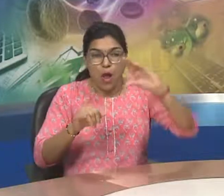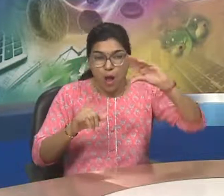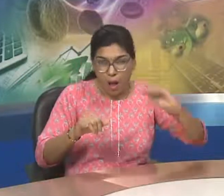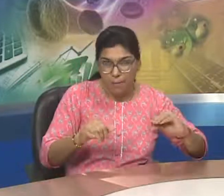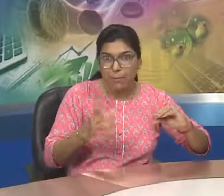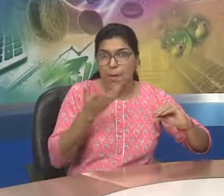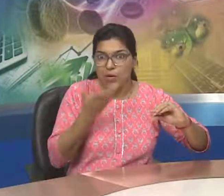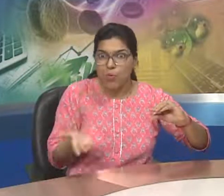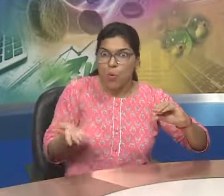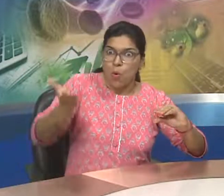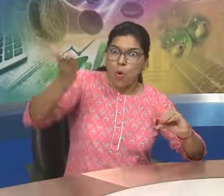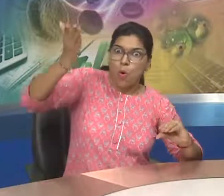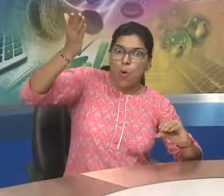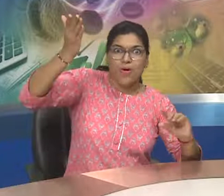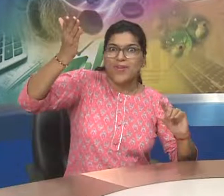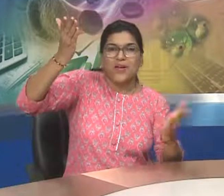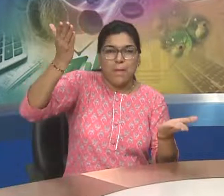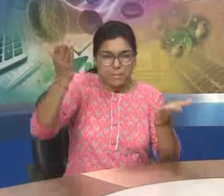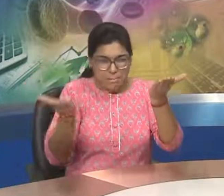due to which